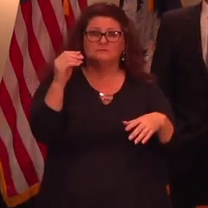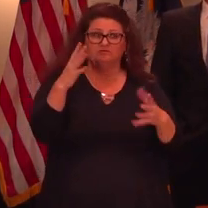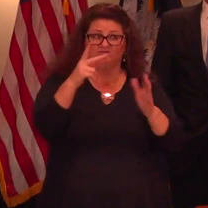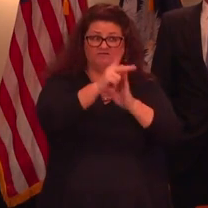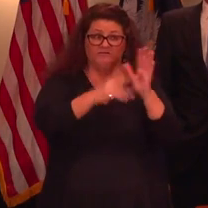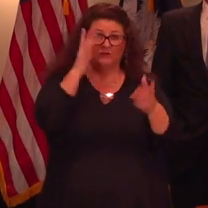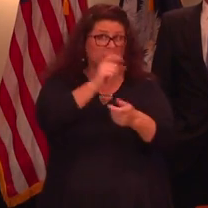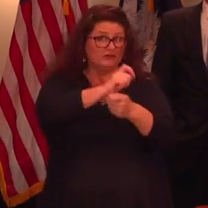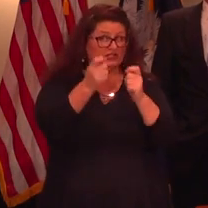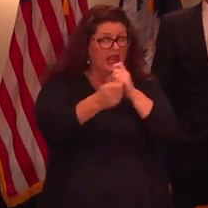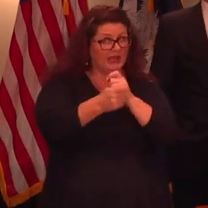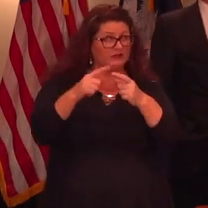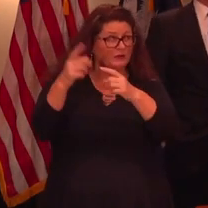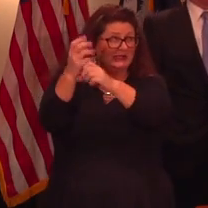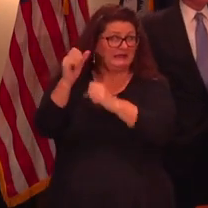our policies to be able to get it?